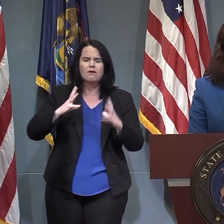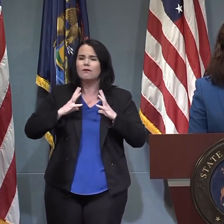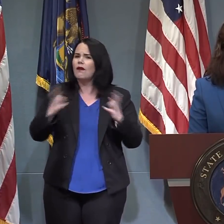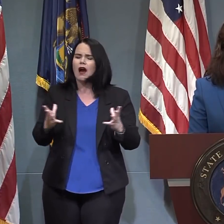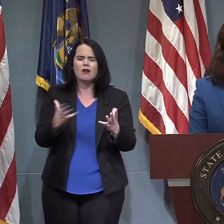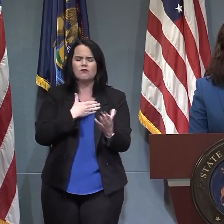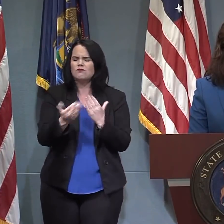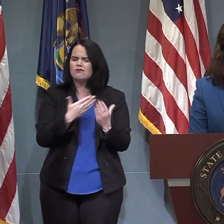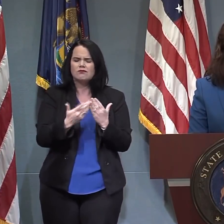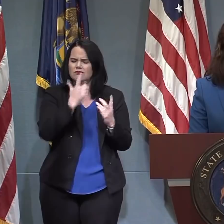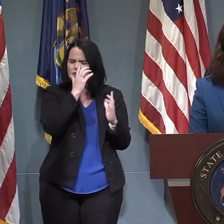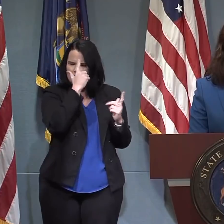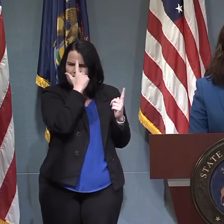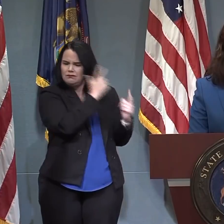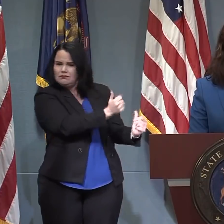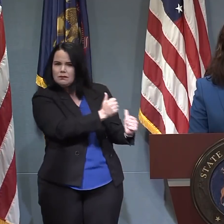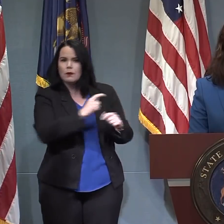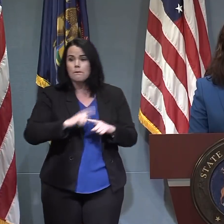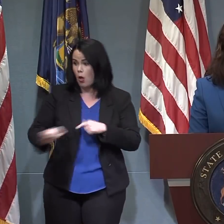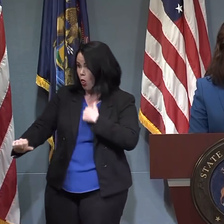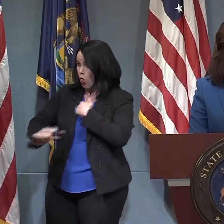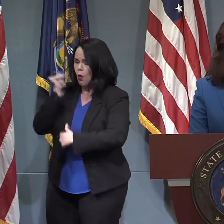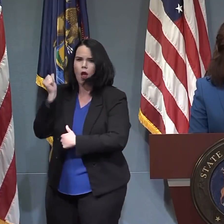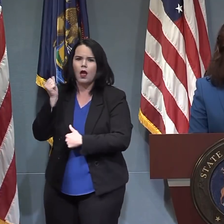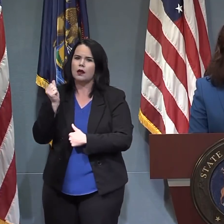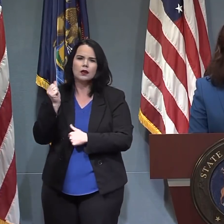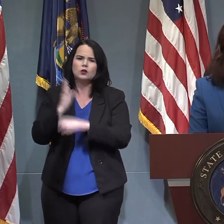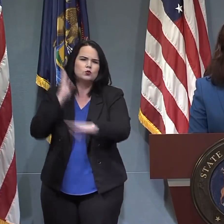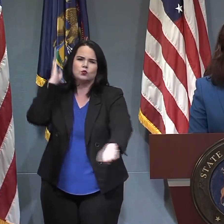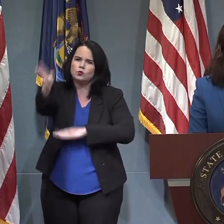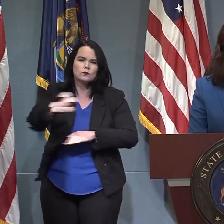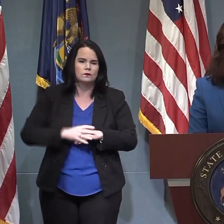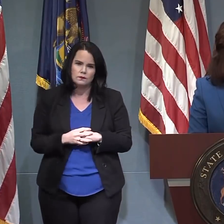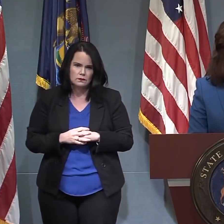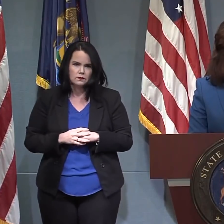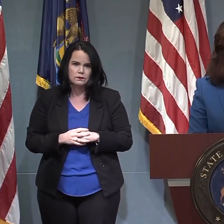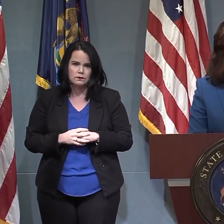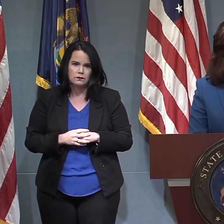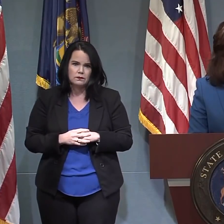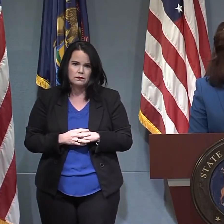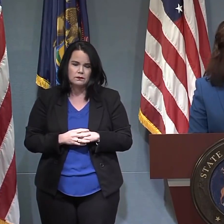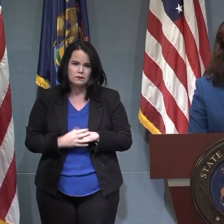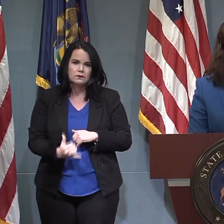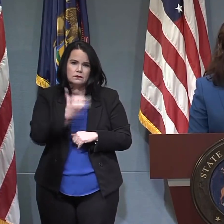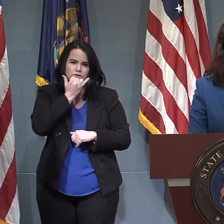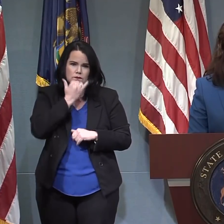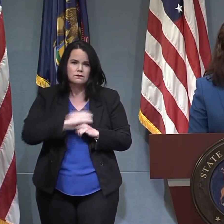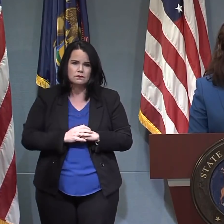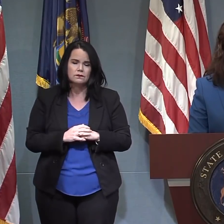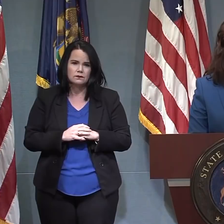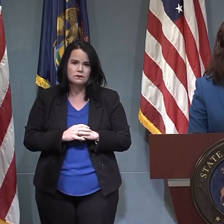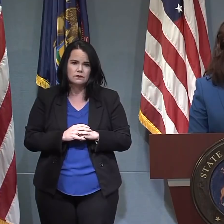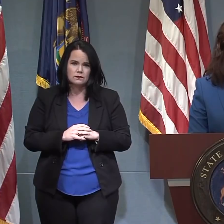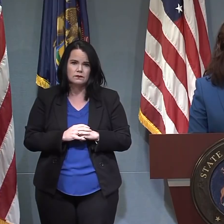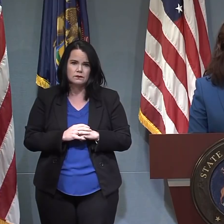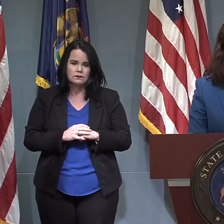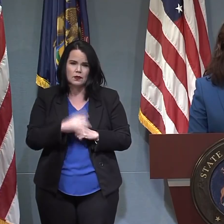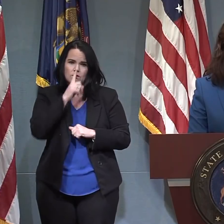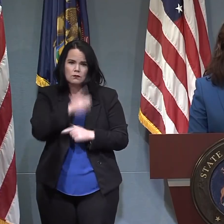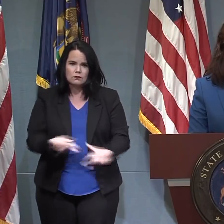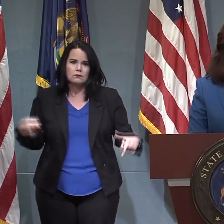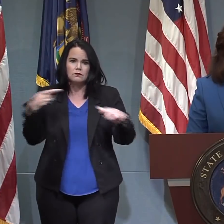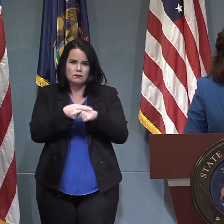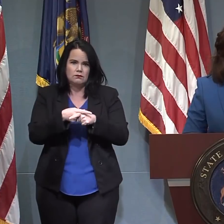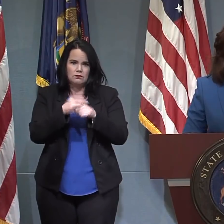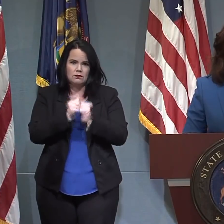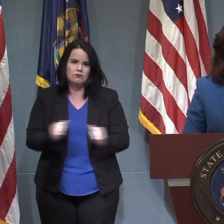else is beyond the pale, and it is not right, and it is contrary to the principles that have founded